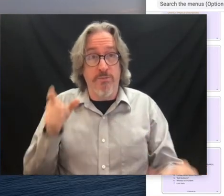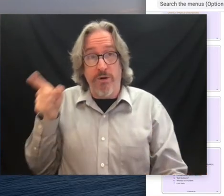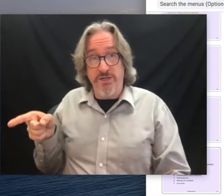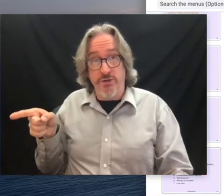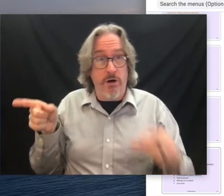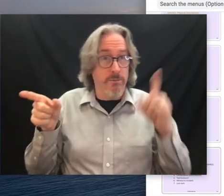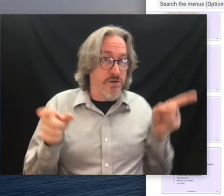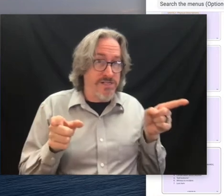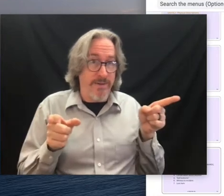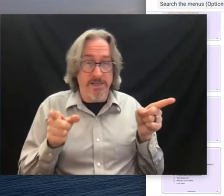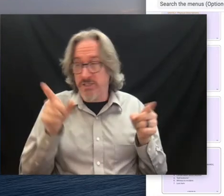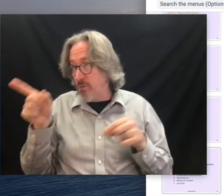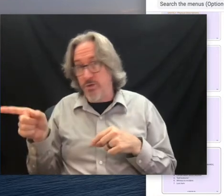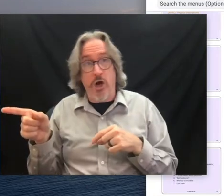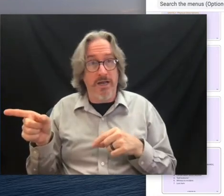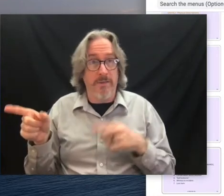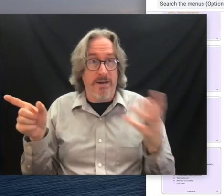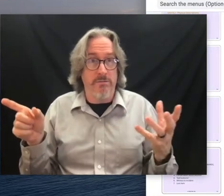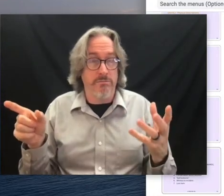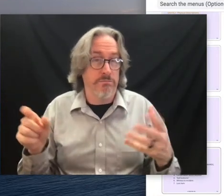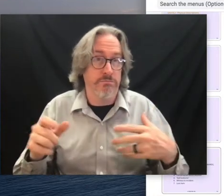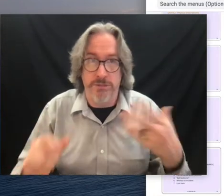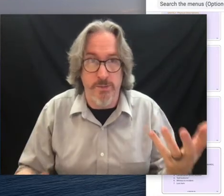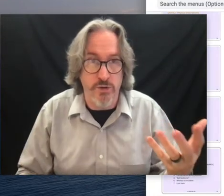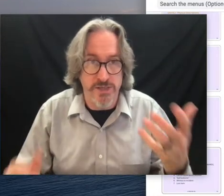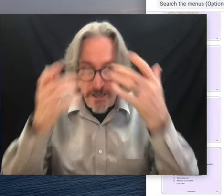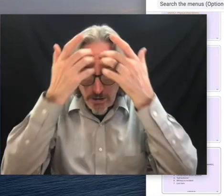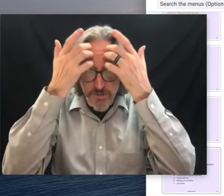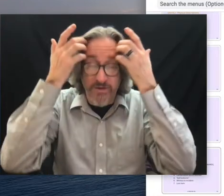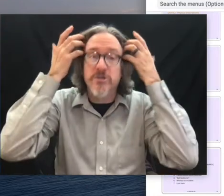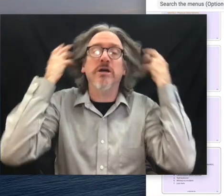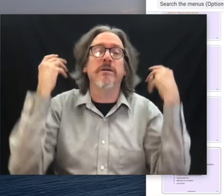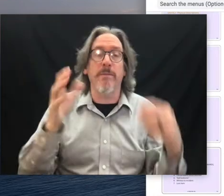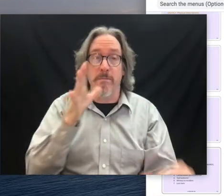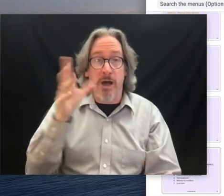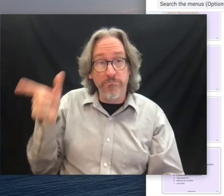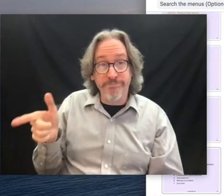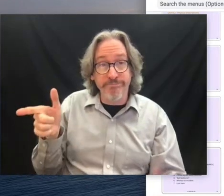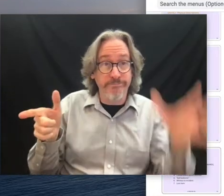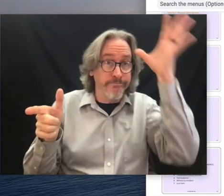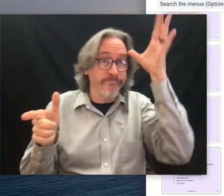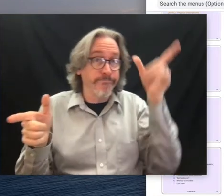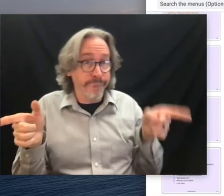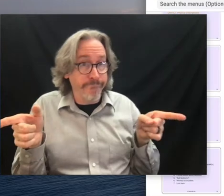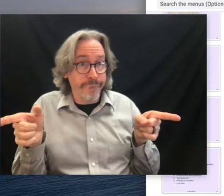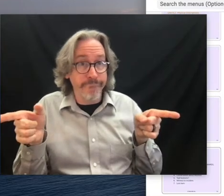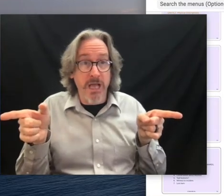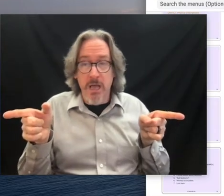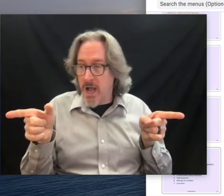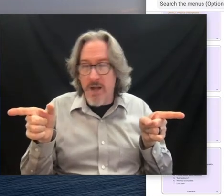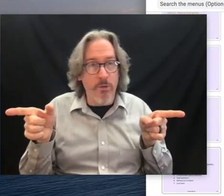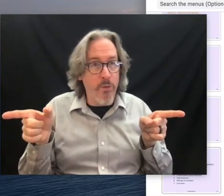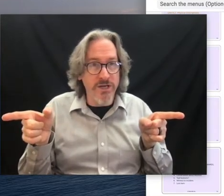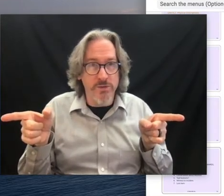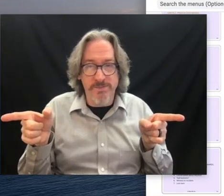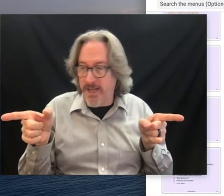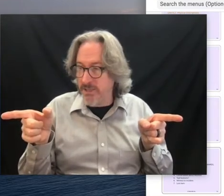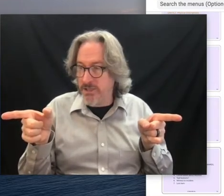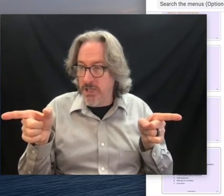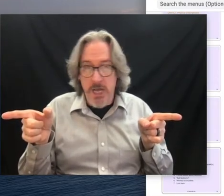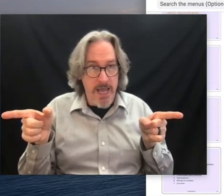already point to arbitrary space when we're talking about someone who's not here. So if I'm talking about my mom, I will point